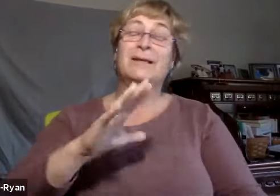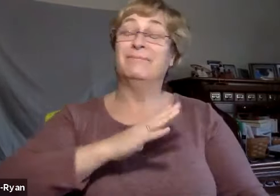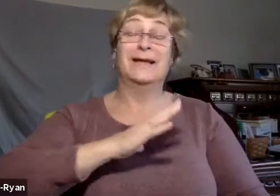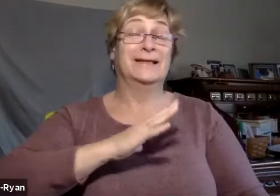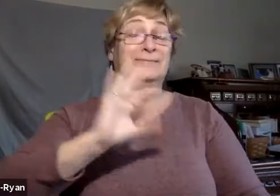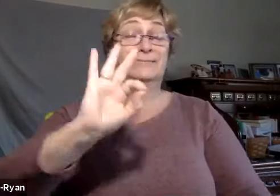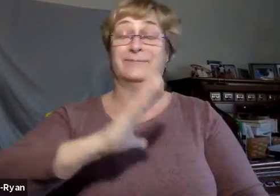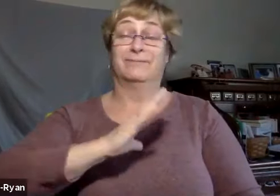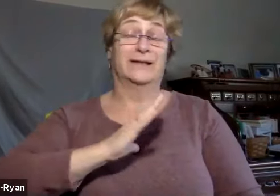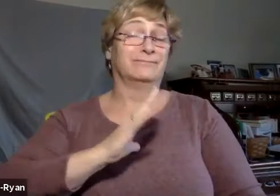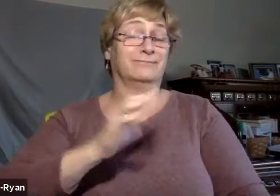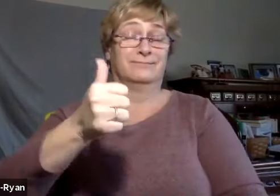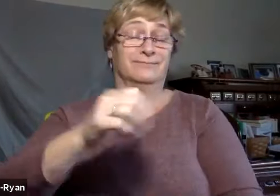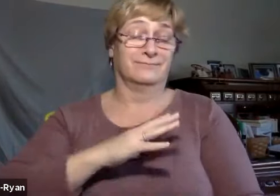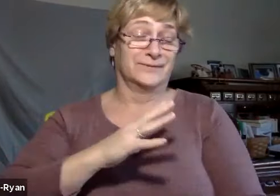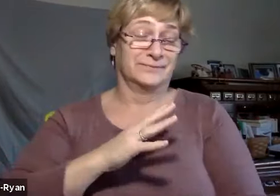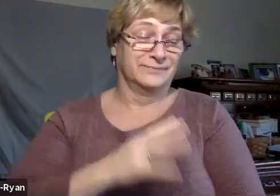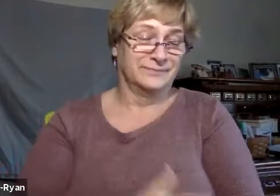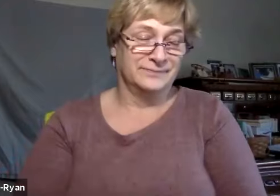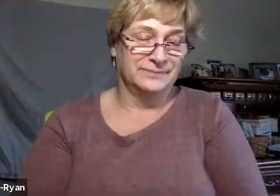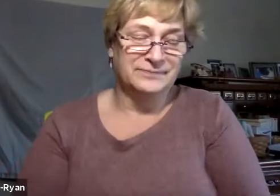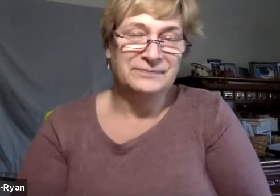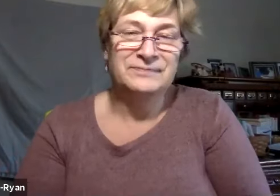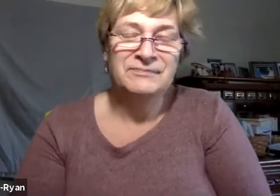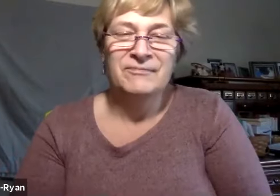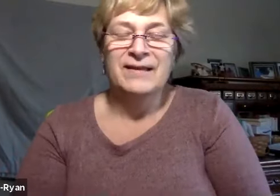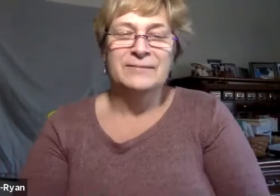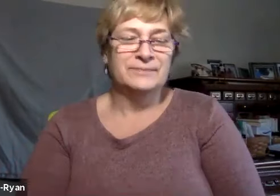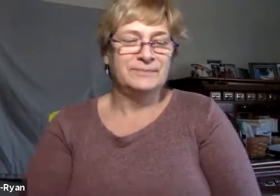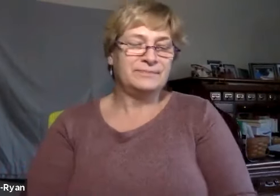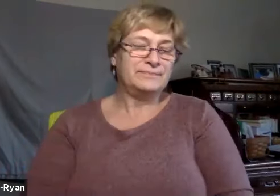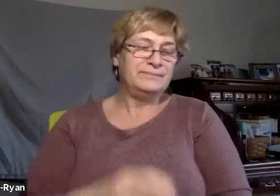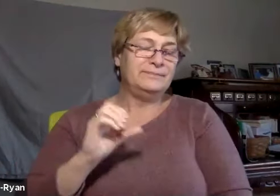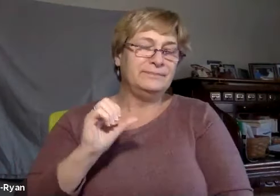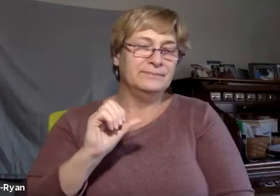I'm tired, but that's okay. Really, I'm fine. I'm fine.